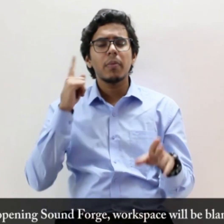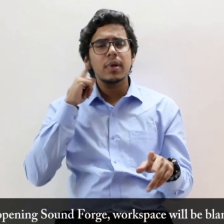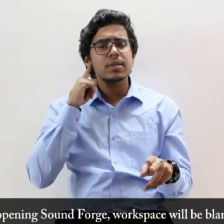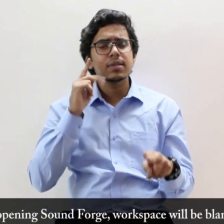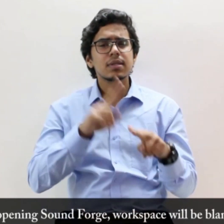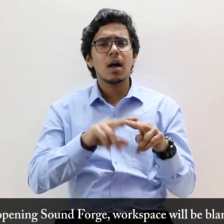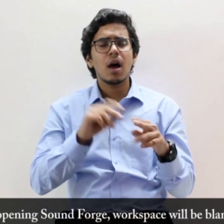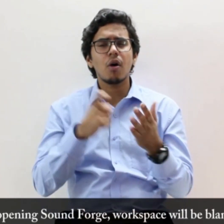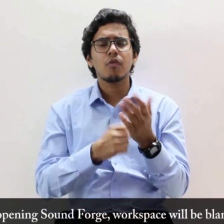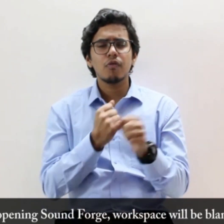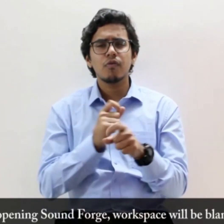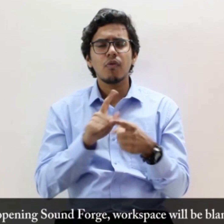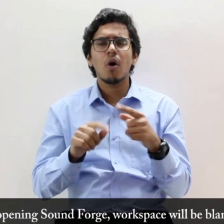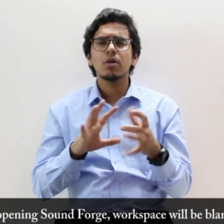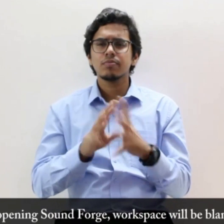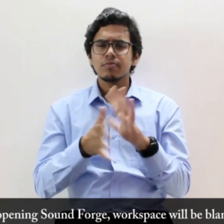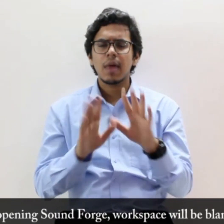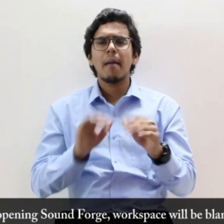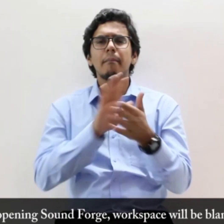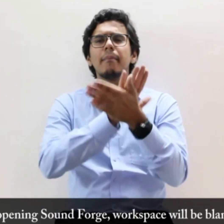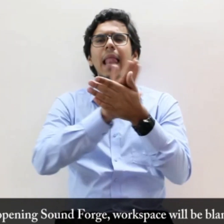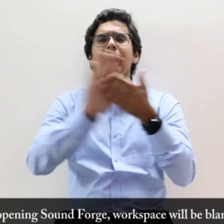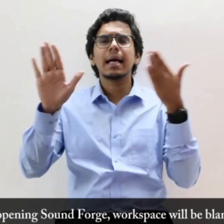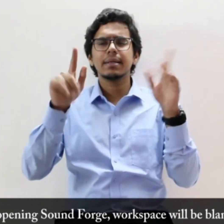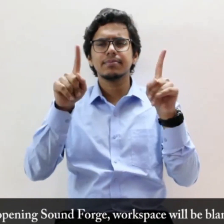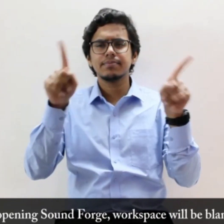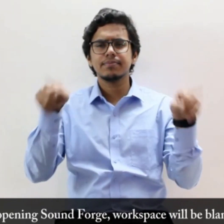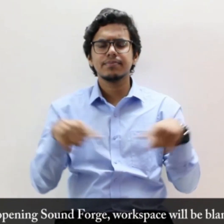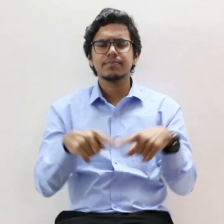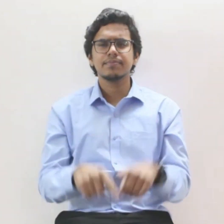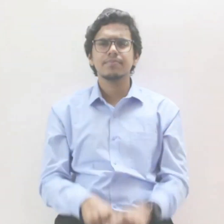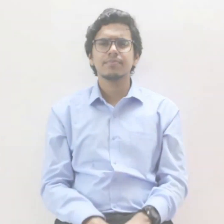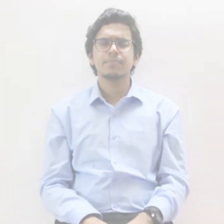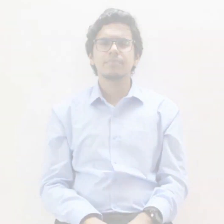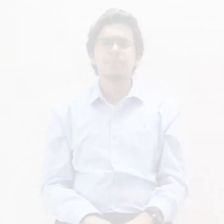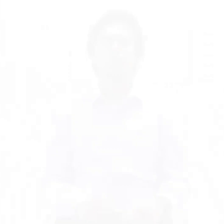On opening SoundForge, workspace will be blank.